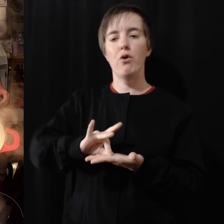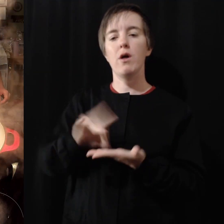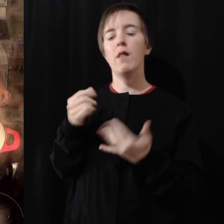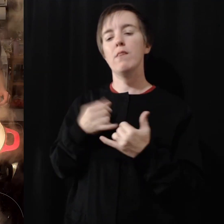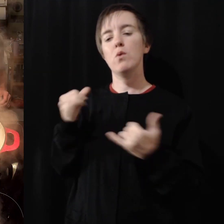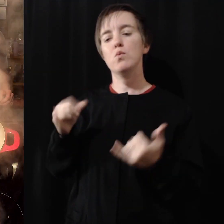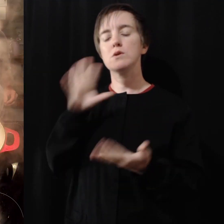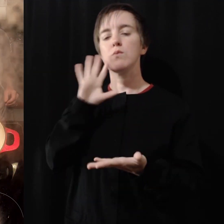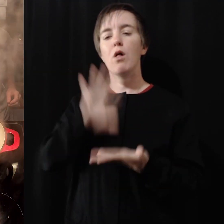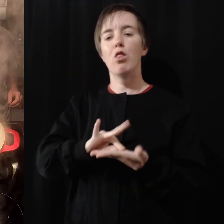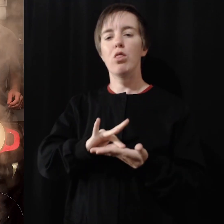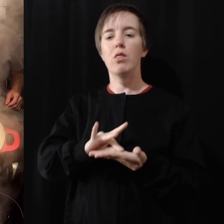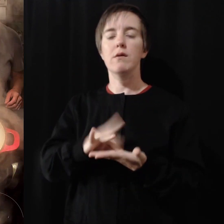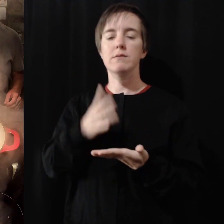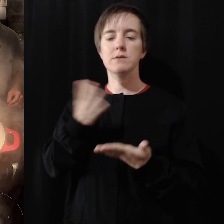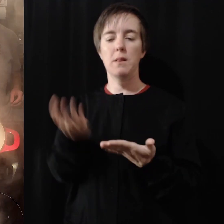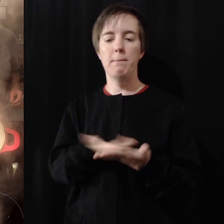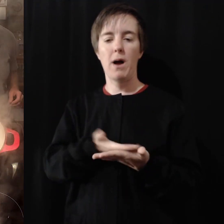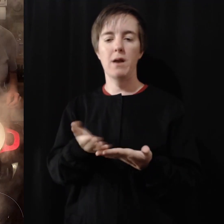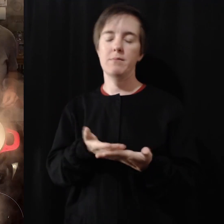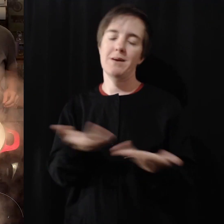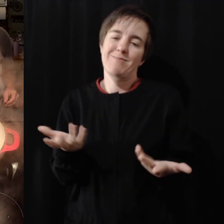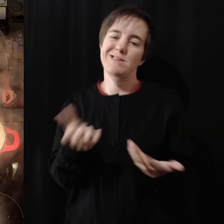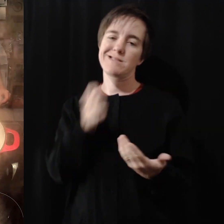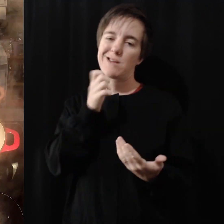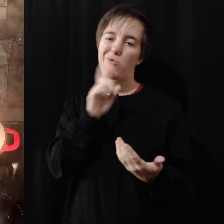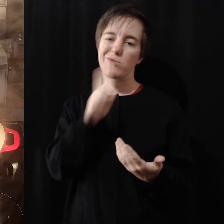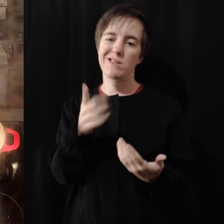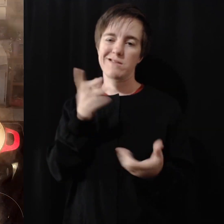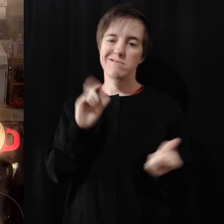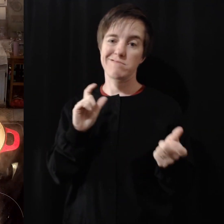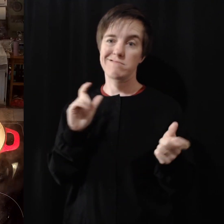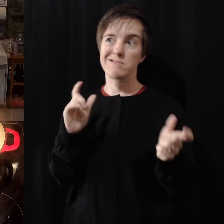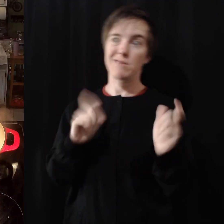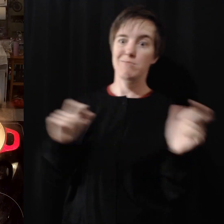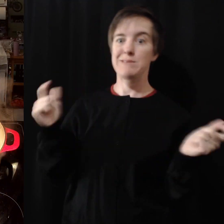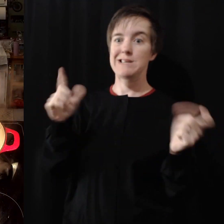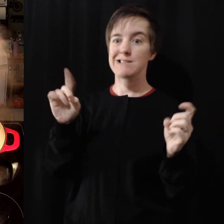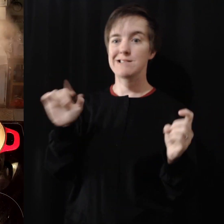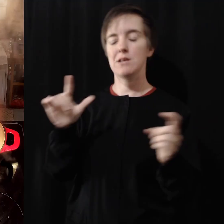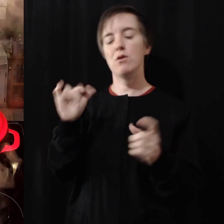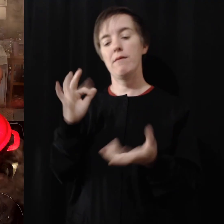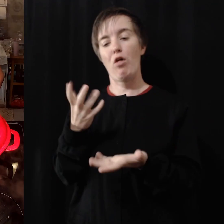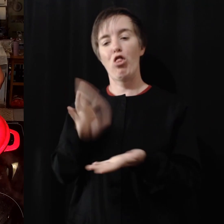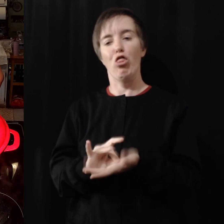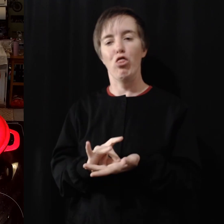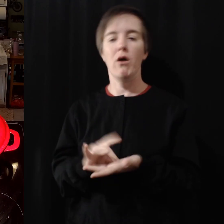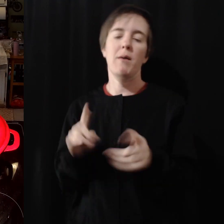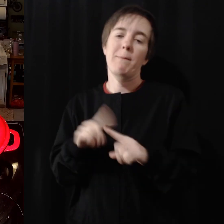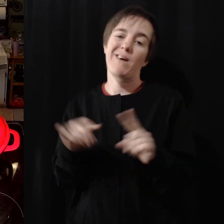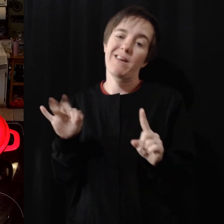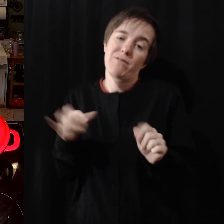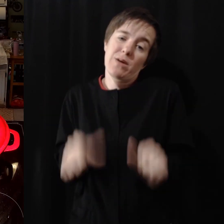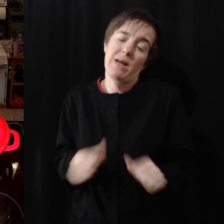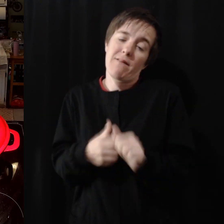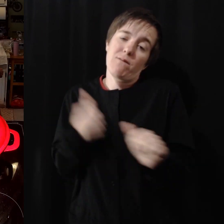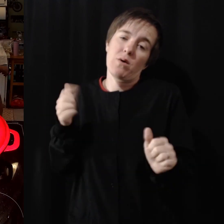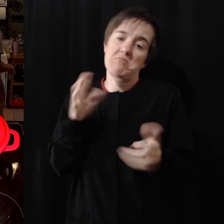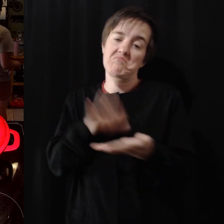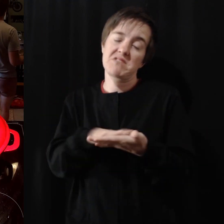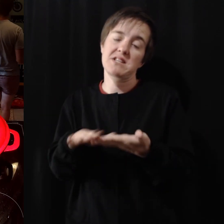pan if you don't stir it often, which isn't really a big deal, but you know, if you can avoid it, that would be